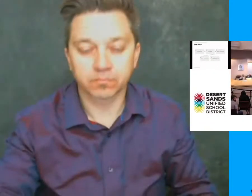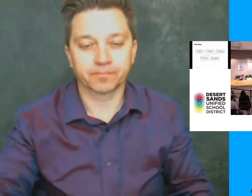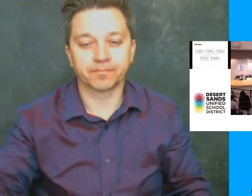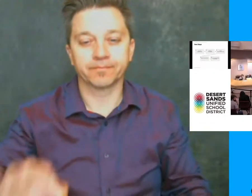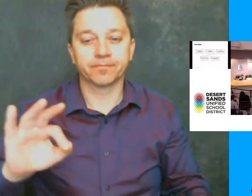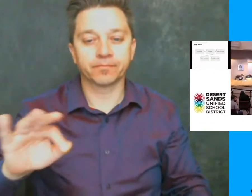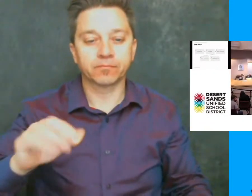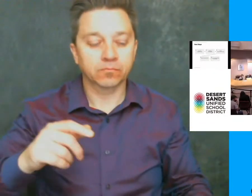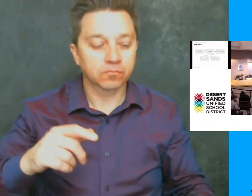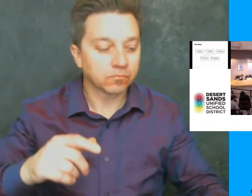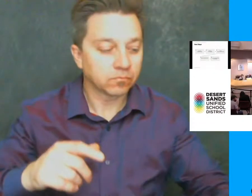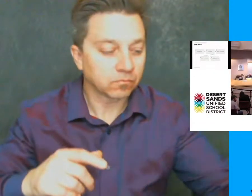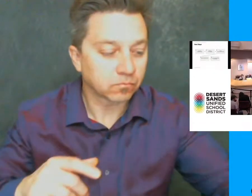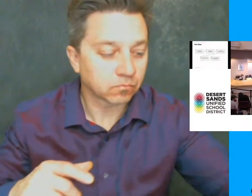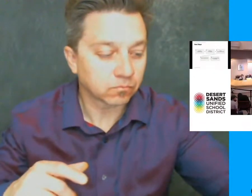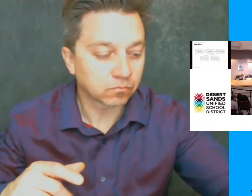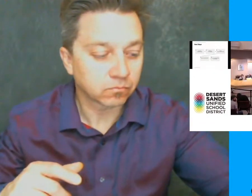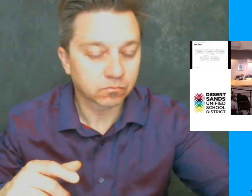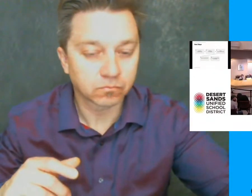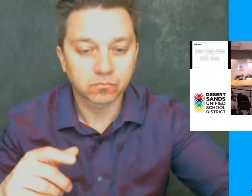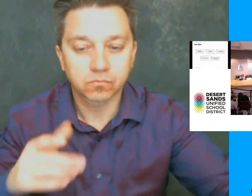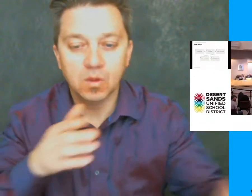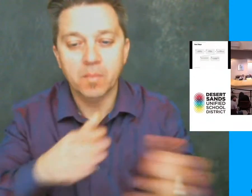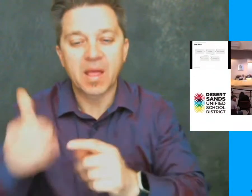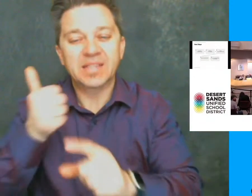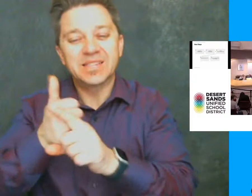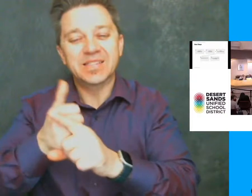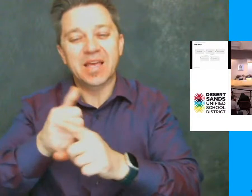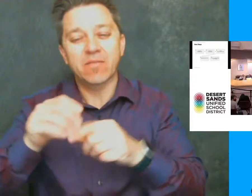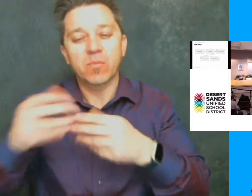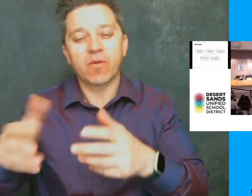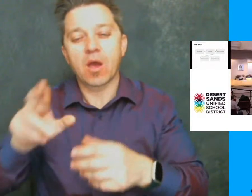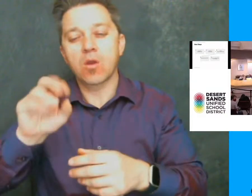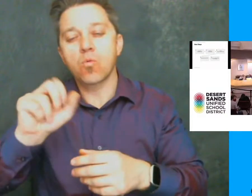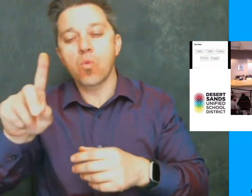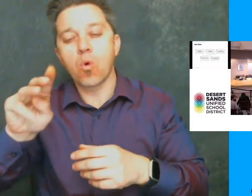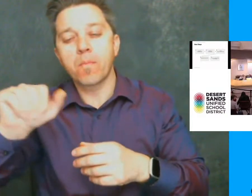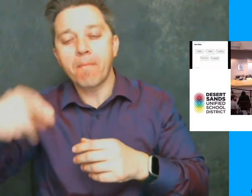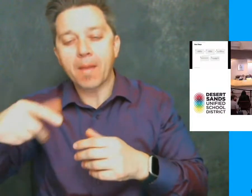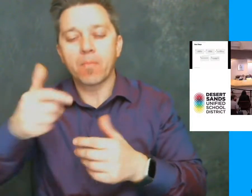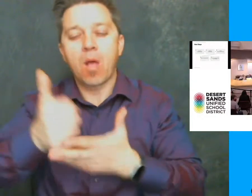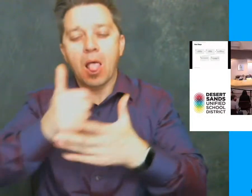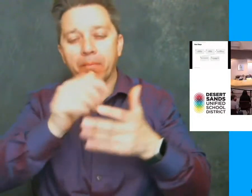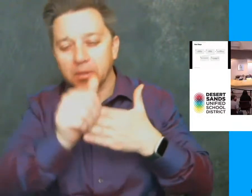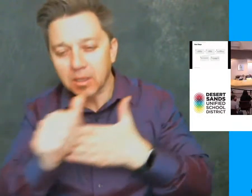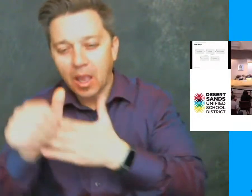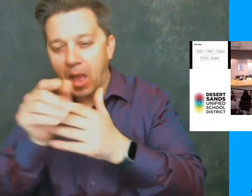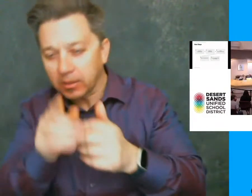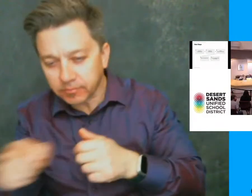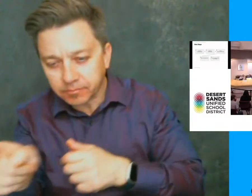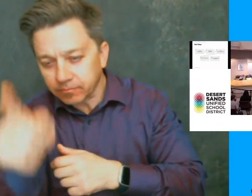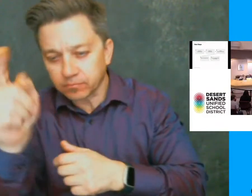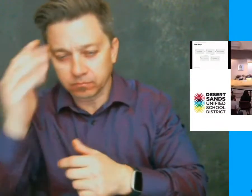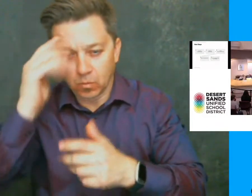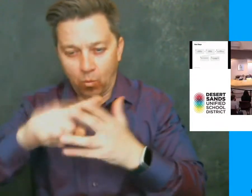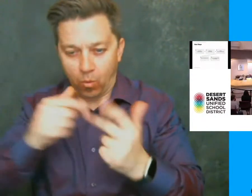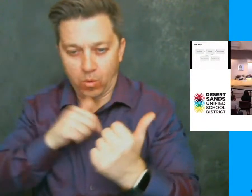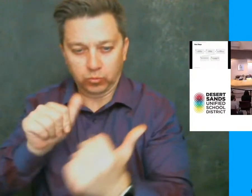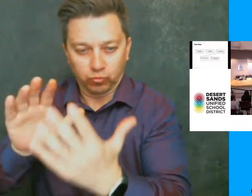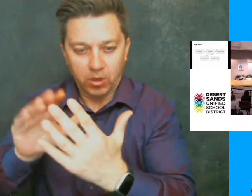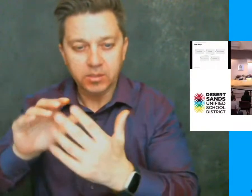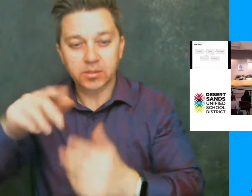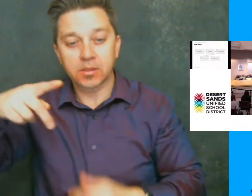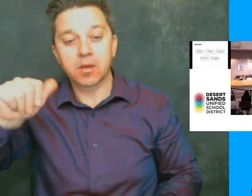So ultimately, the plan itself is a roadmap that will help guide us on what we want to address. As Patrick mentioned, we